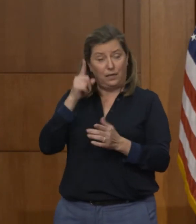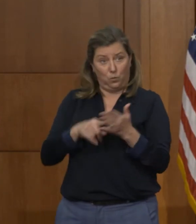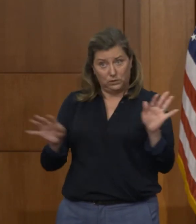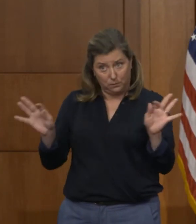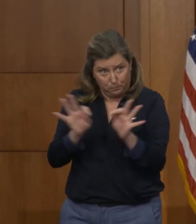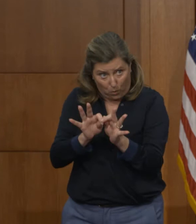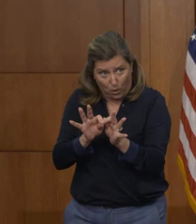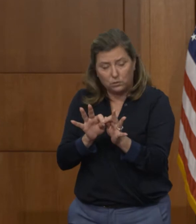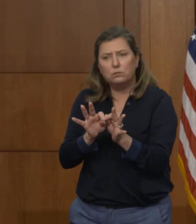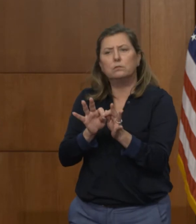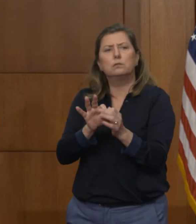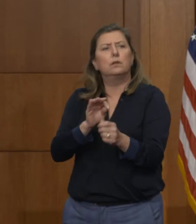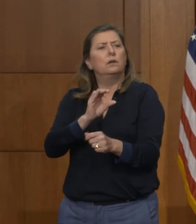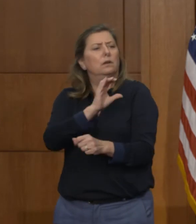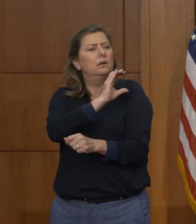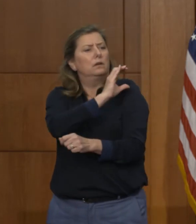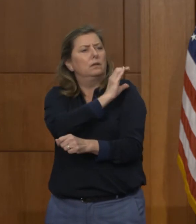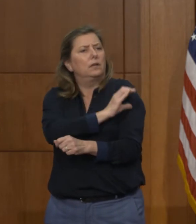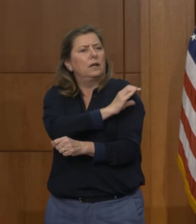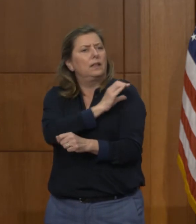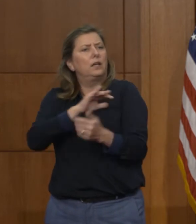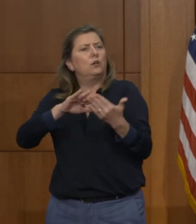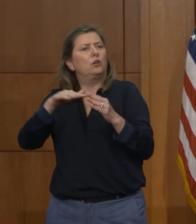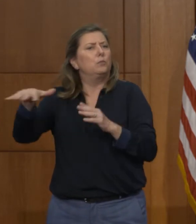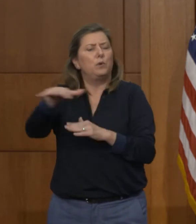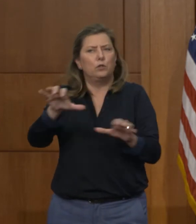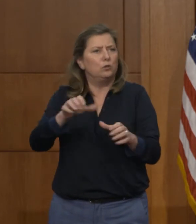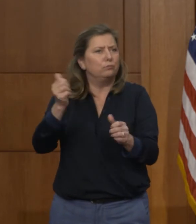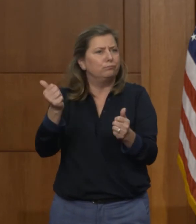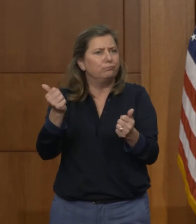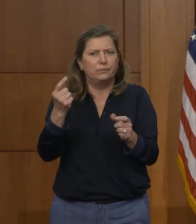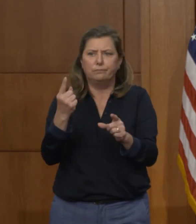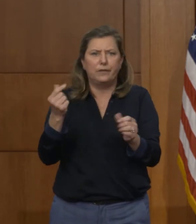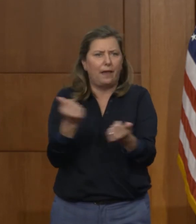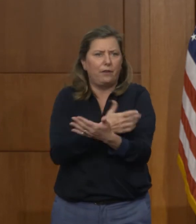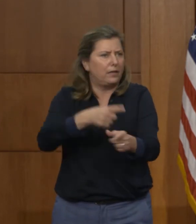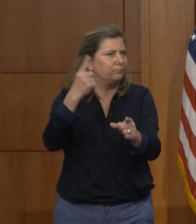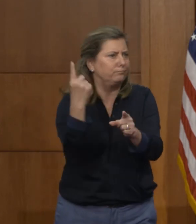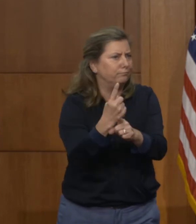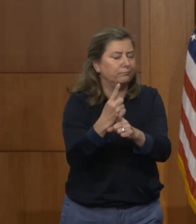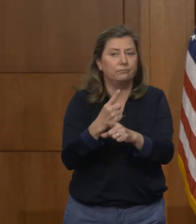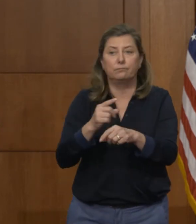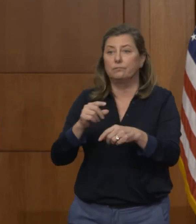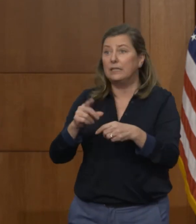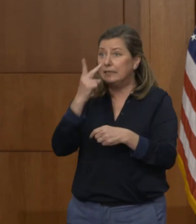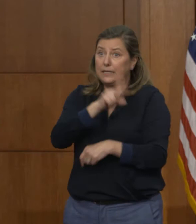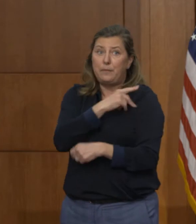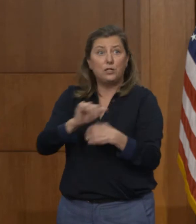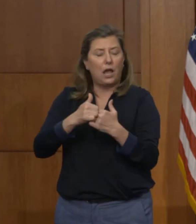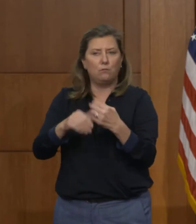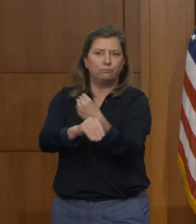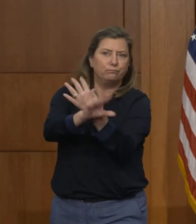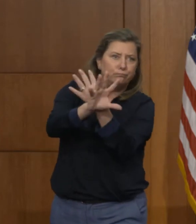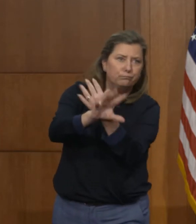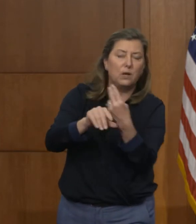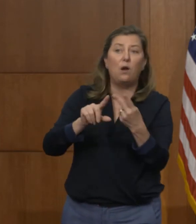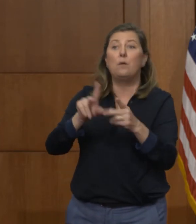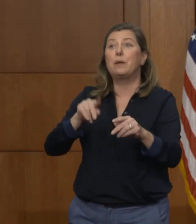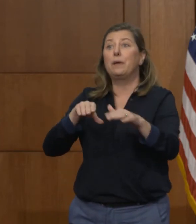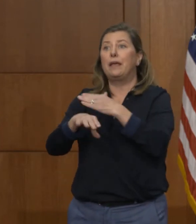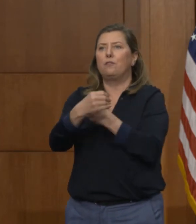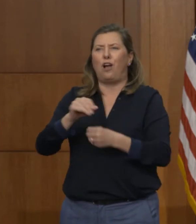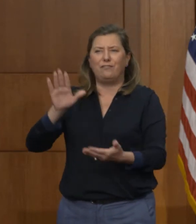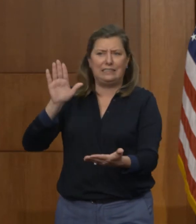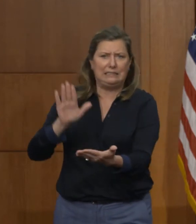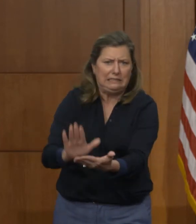clinical community has done exactly what they've been asked to do. They're continuing to see patients by telemedicine. They're trying to decrease the amount of patients who come into their